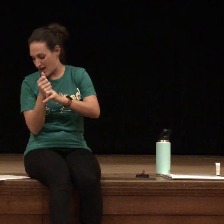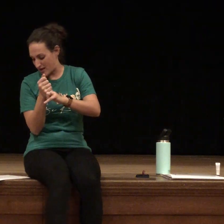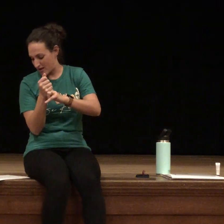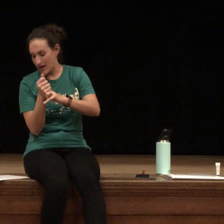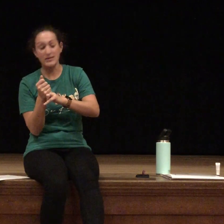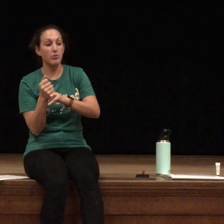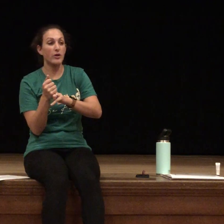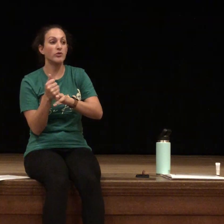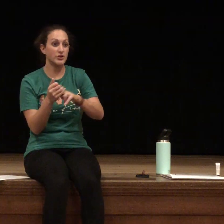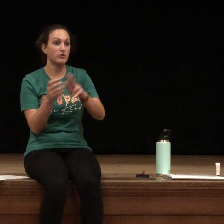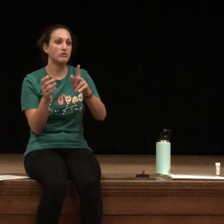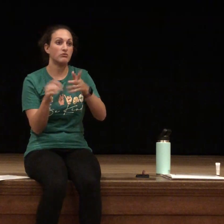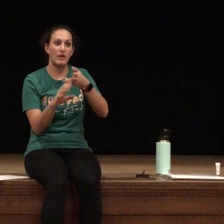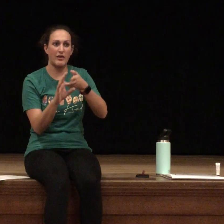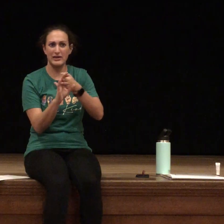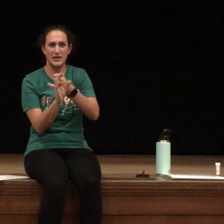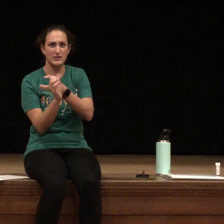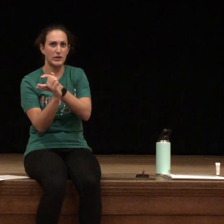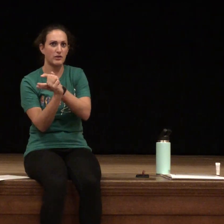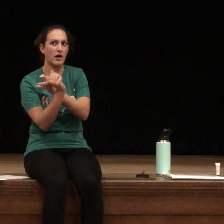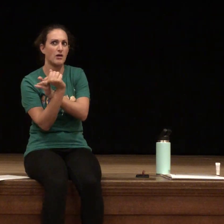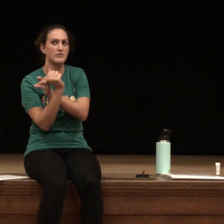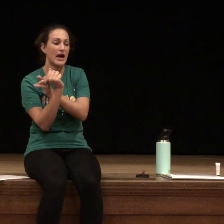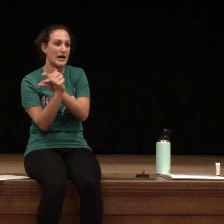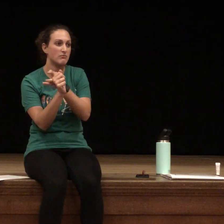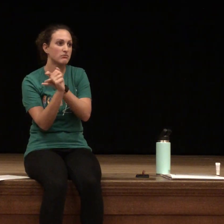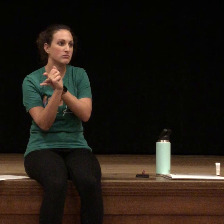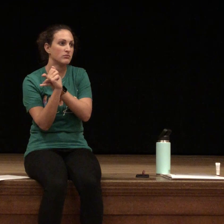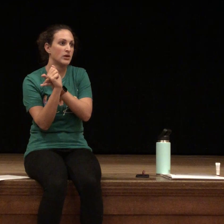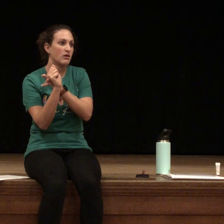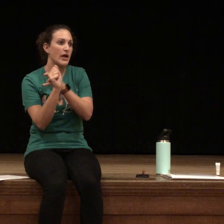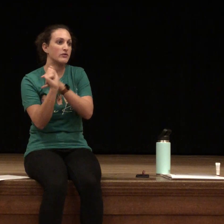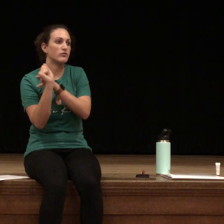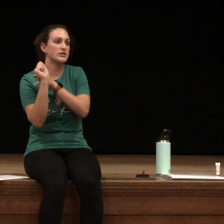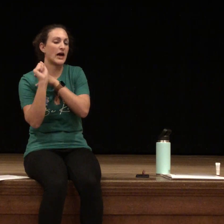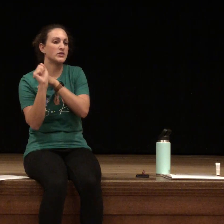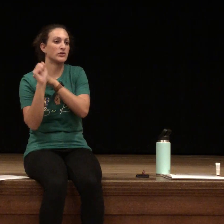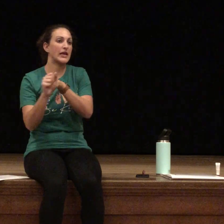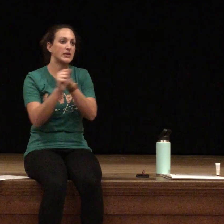then at some point we'll do, I think it's next week, time and signs related to